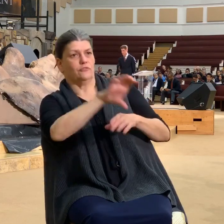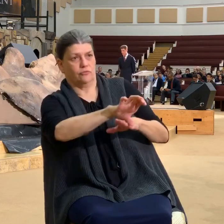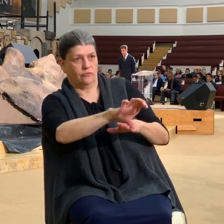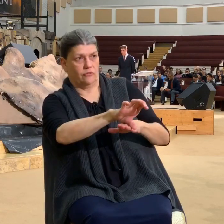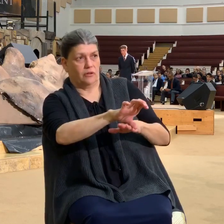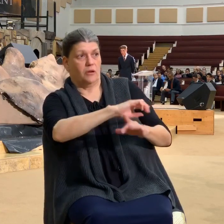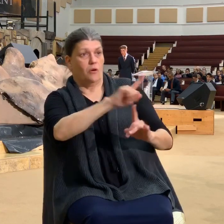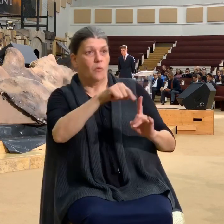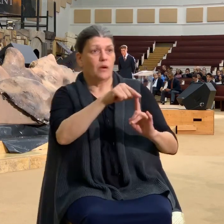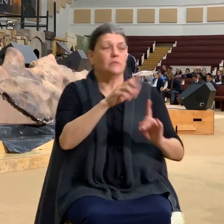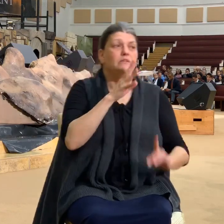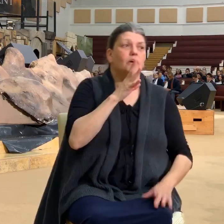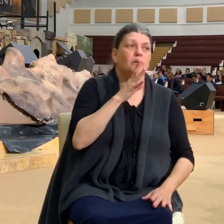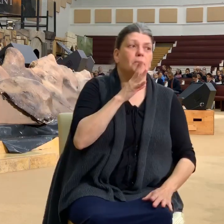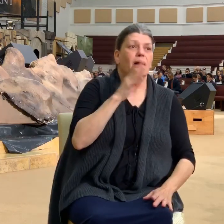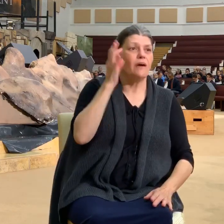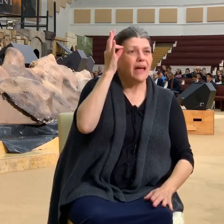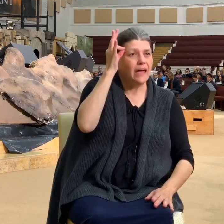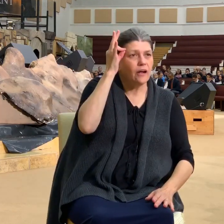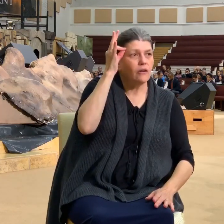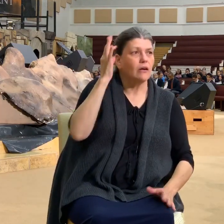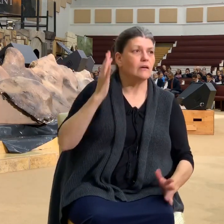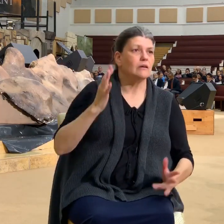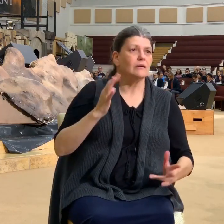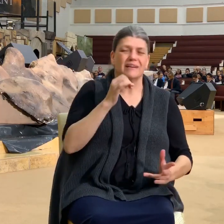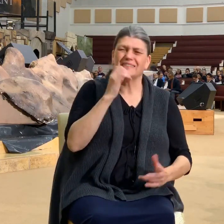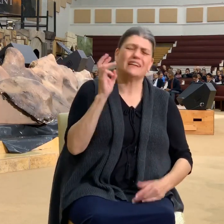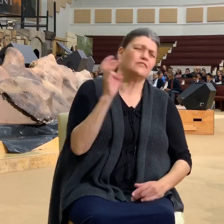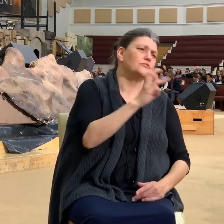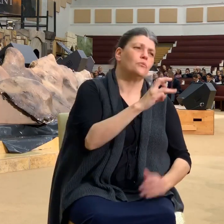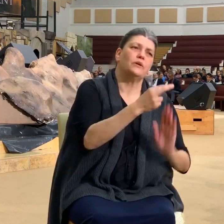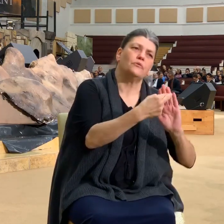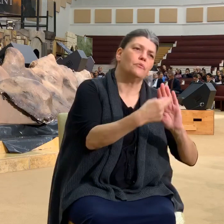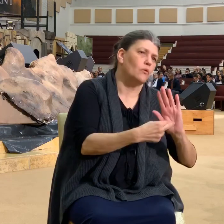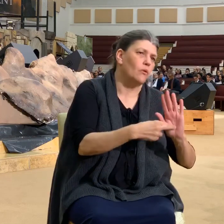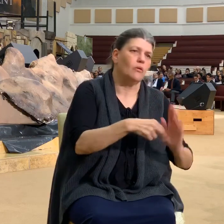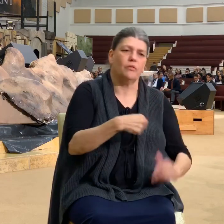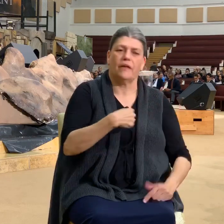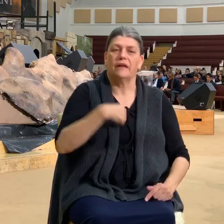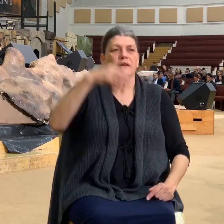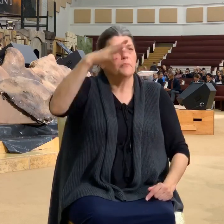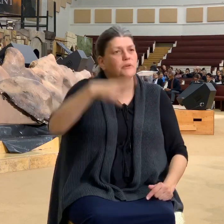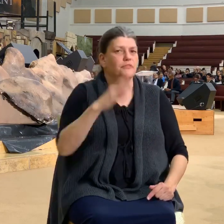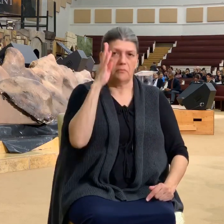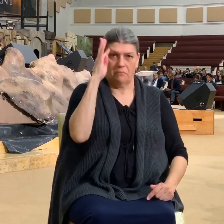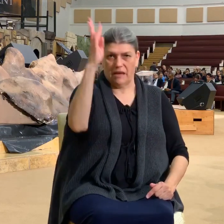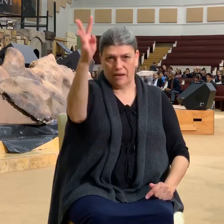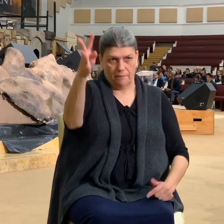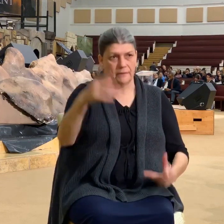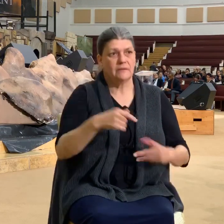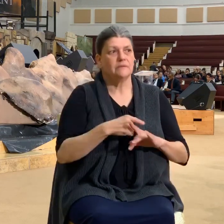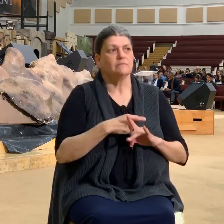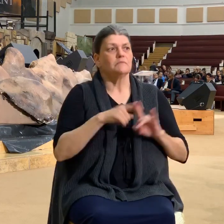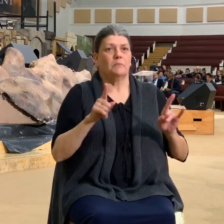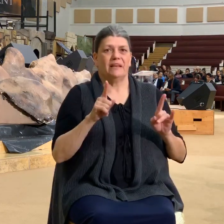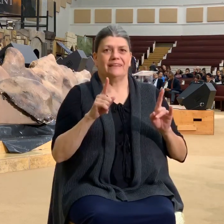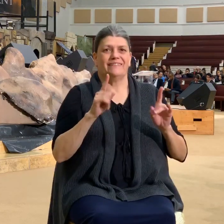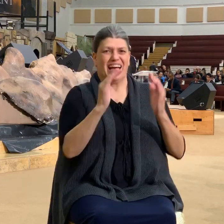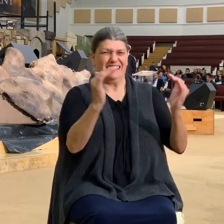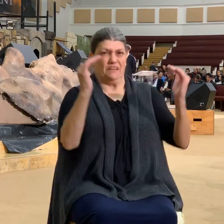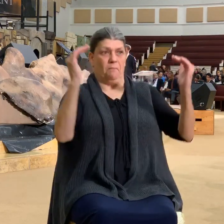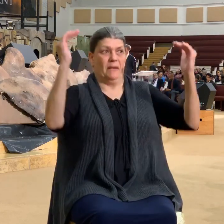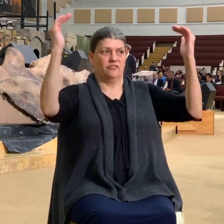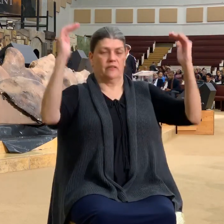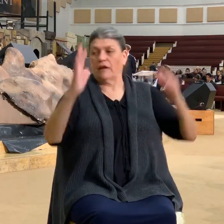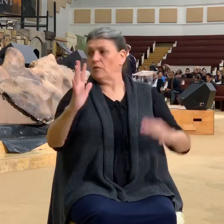hair, it's not just some weird rule the preacher came up with. It's a dimension that goes way, way